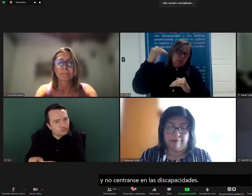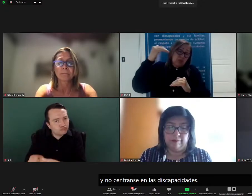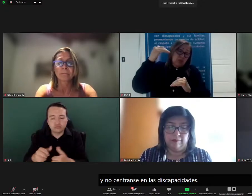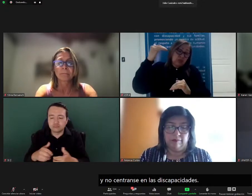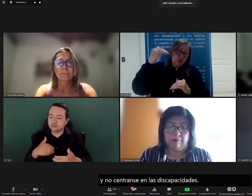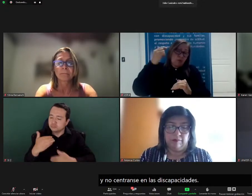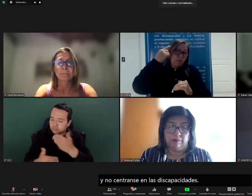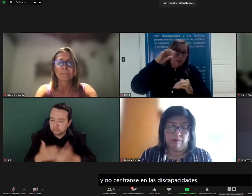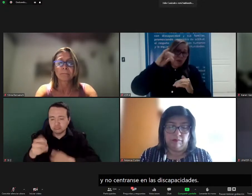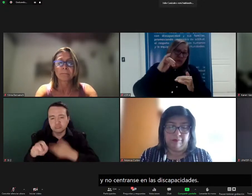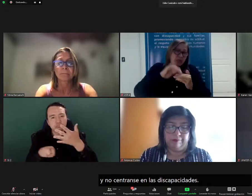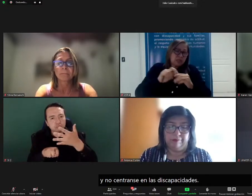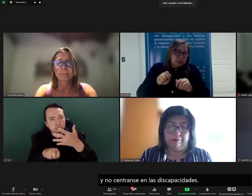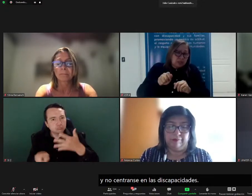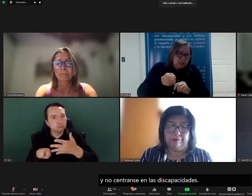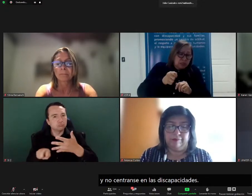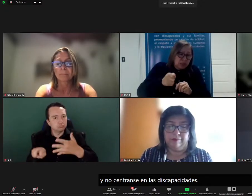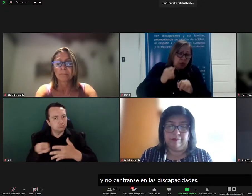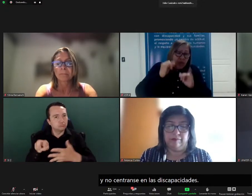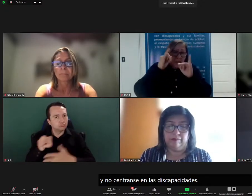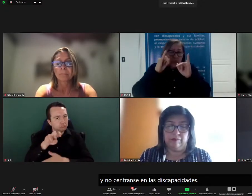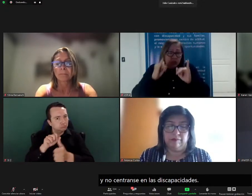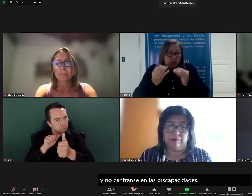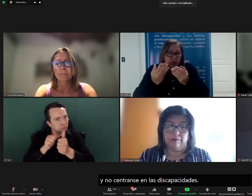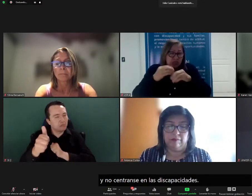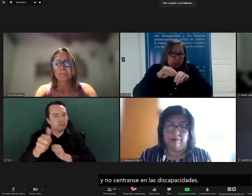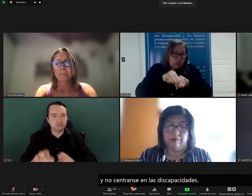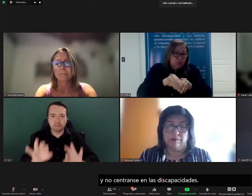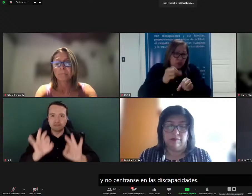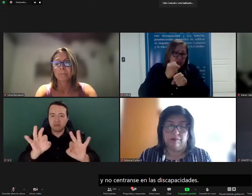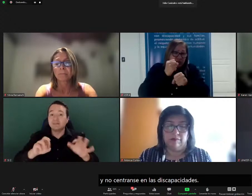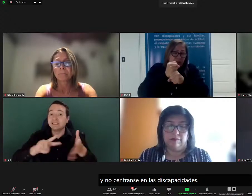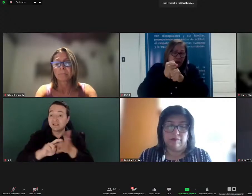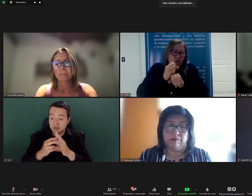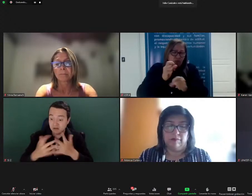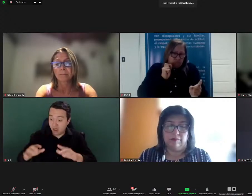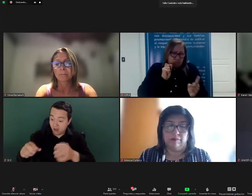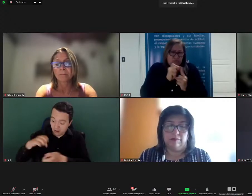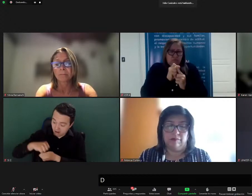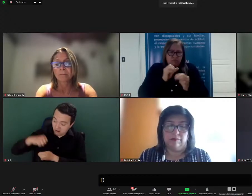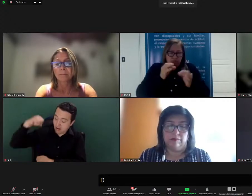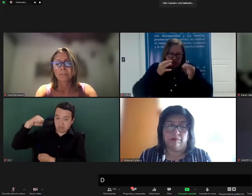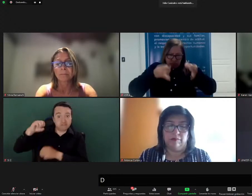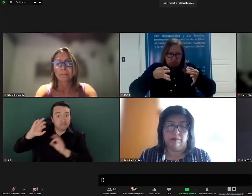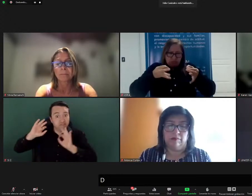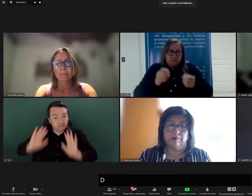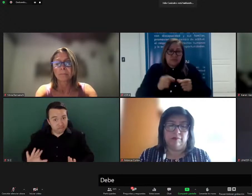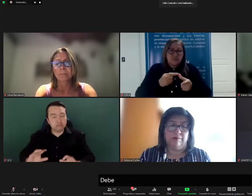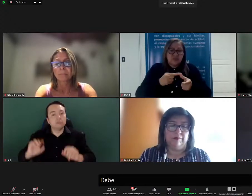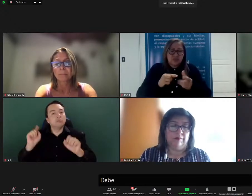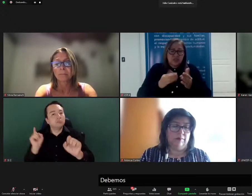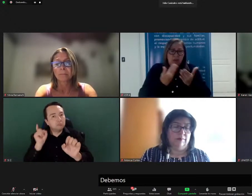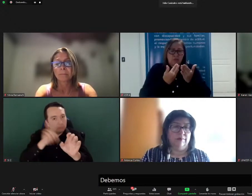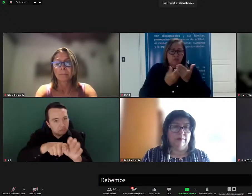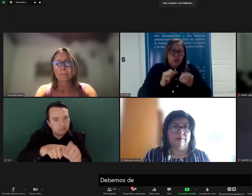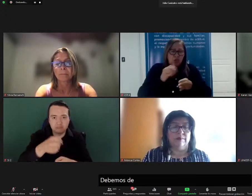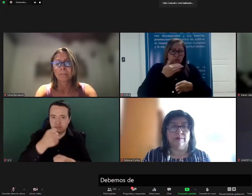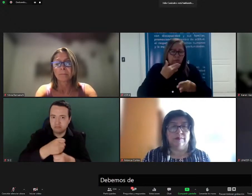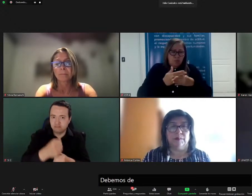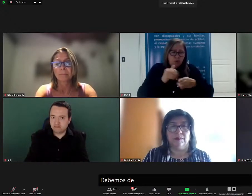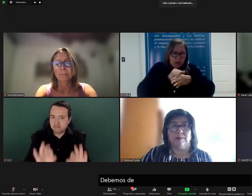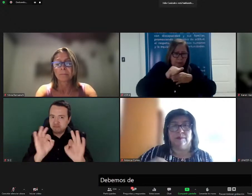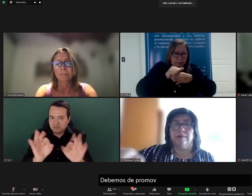permanence so that we can have the key for favorable instruction so we need to